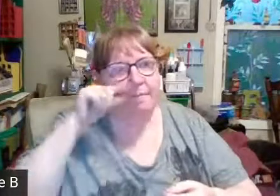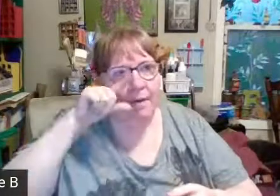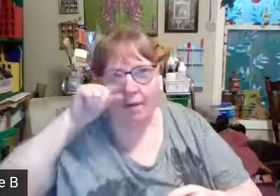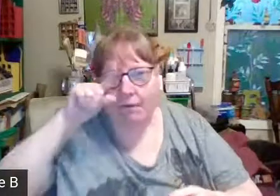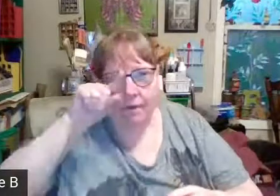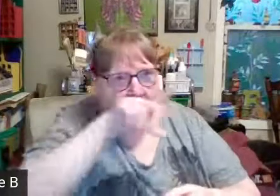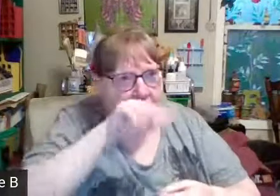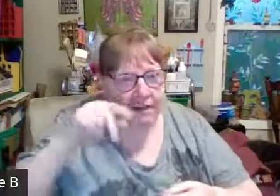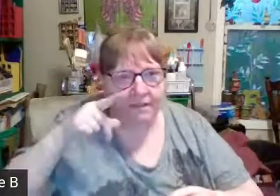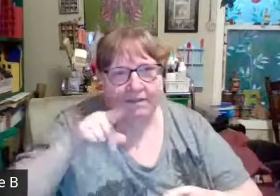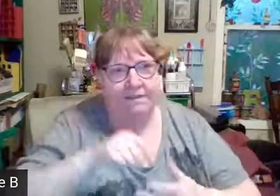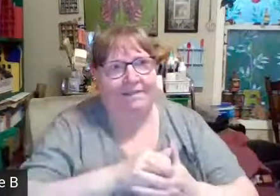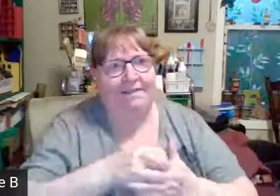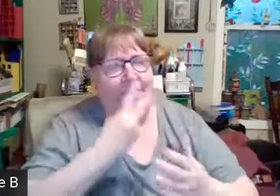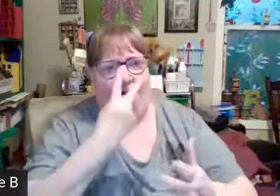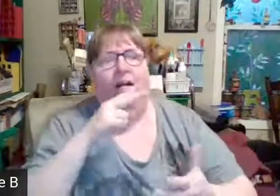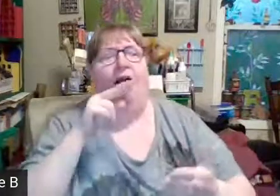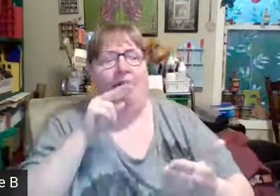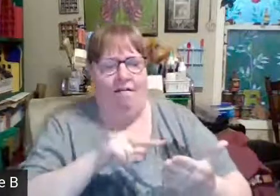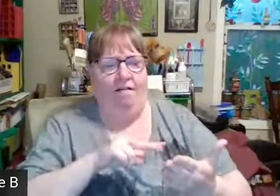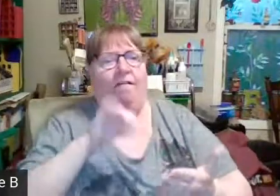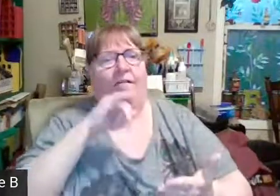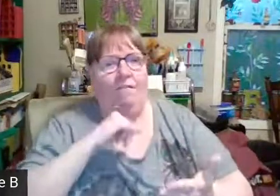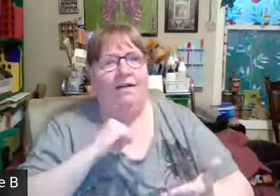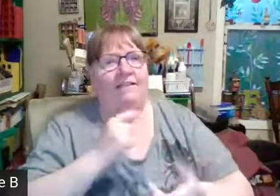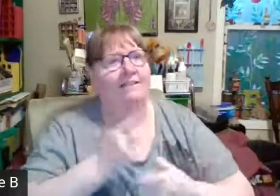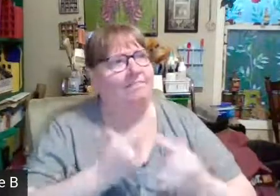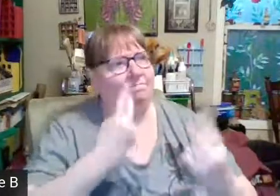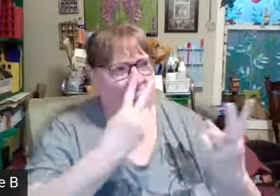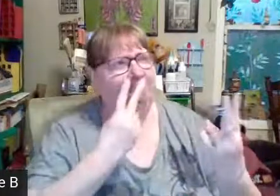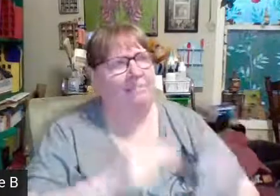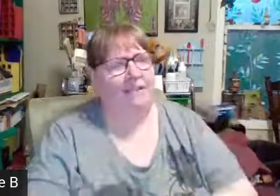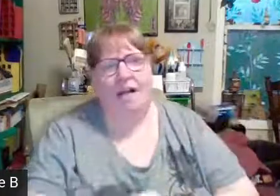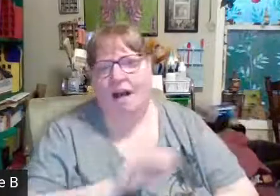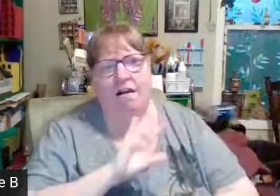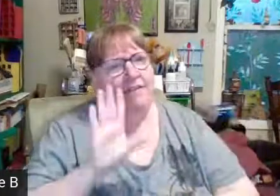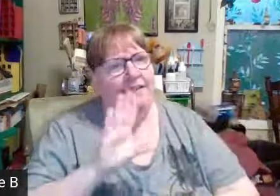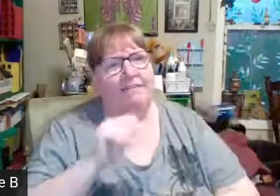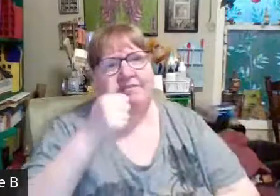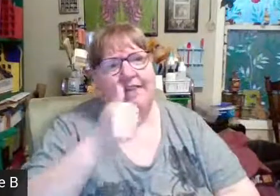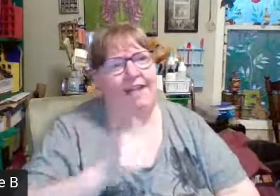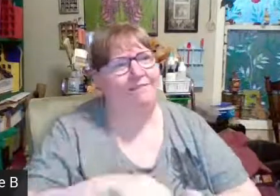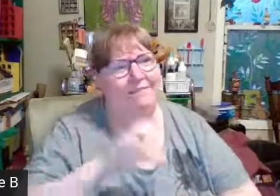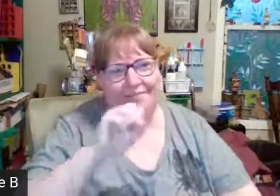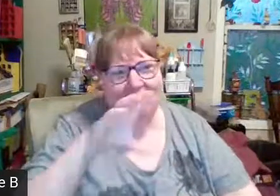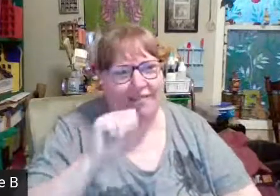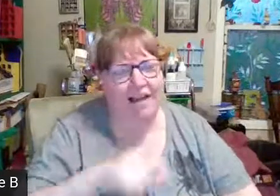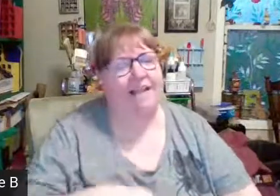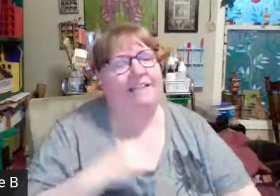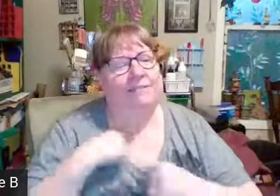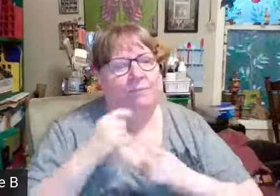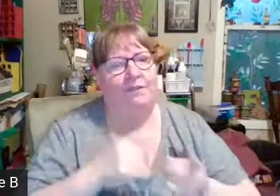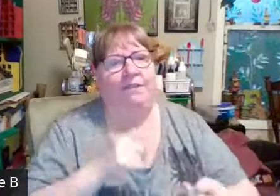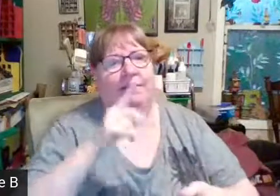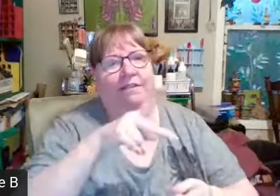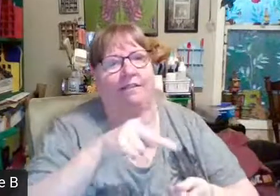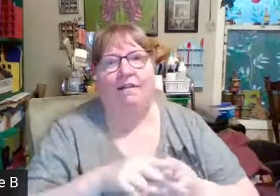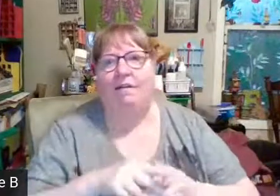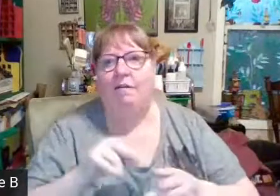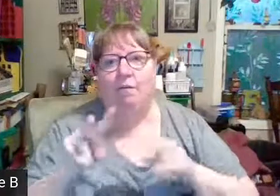that, and they can say, oh, this person doesn't have a scoreboard, and I just bought me a new one. okay, I can put that in there because somebody needs it.